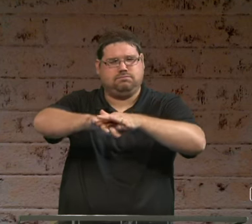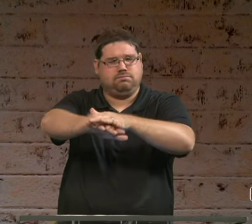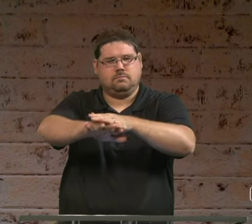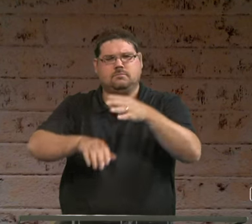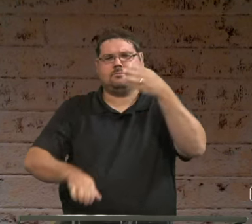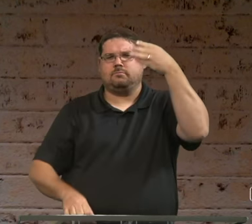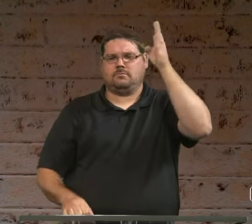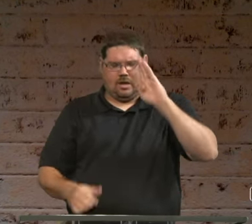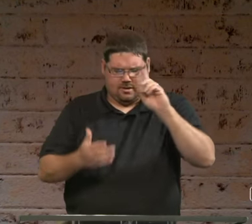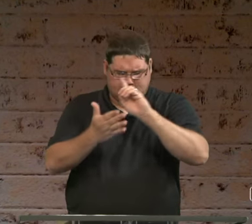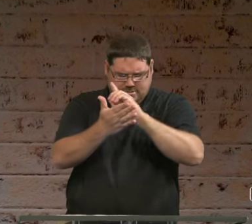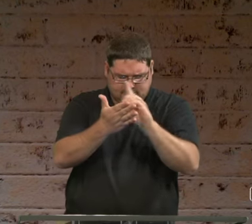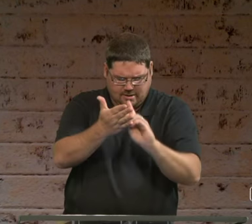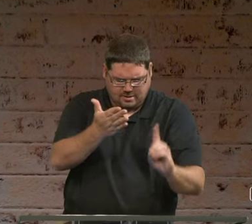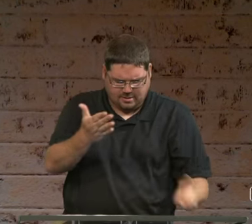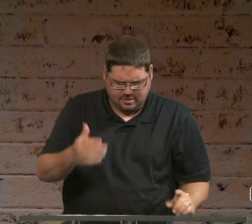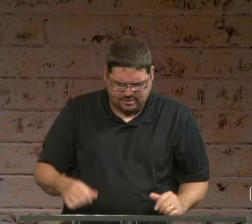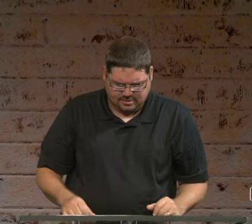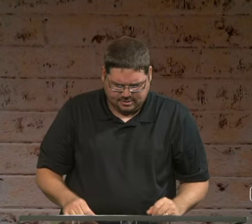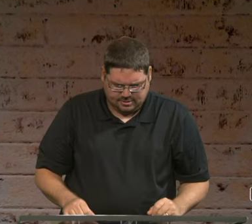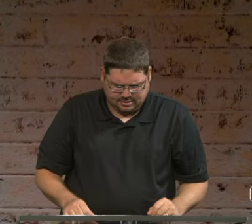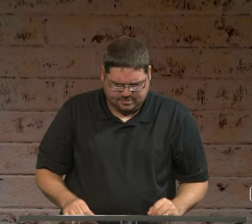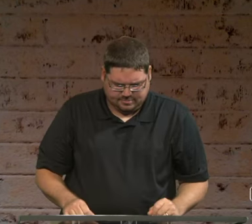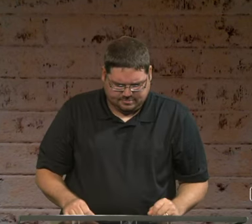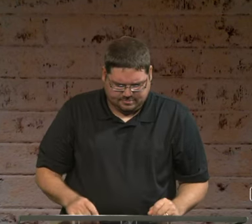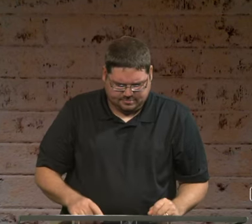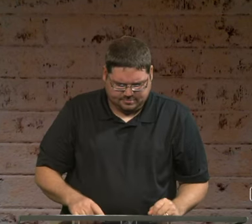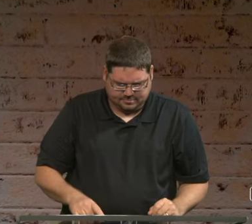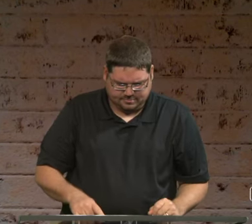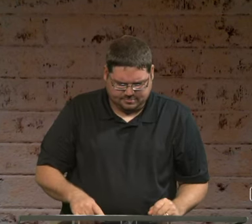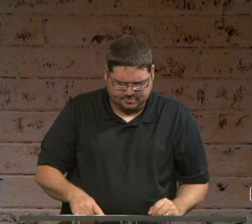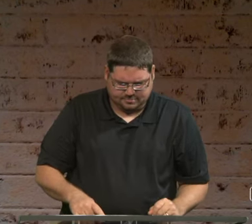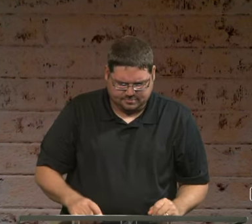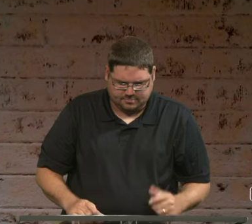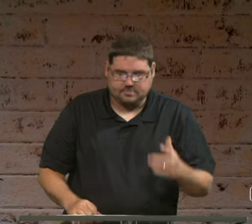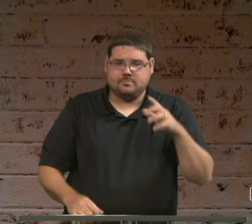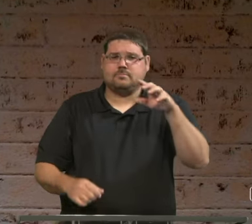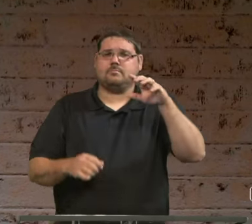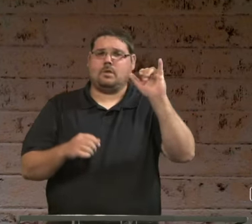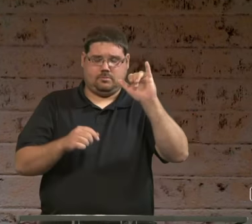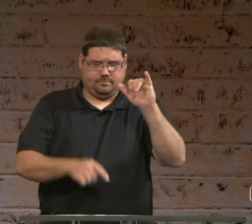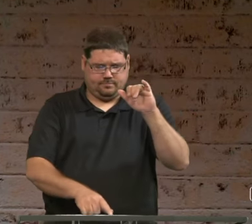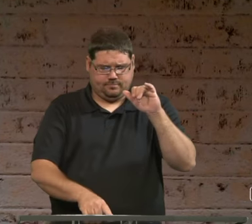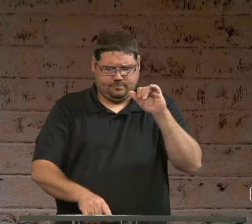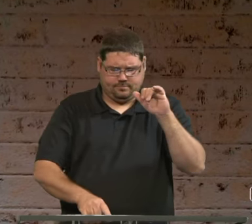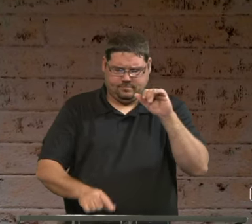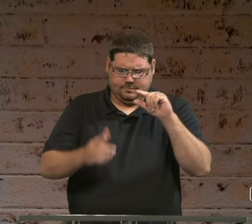much DNA through the various marriages, but how God has designed it, it is amazing.